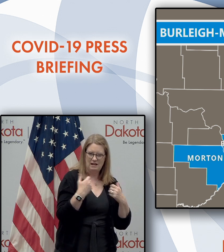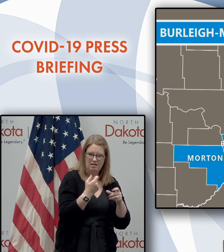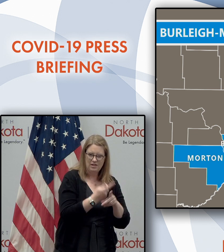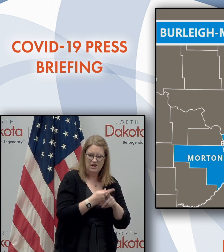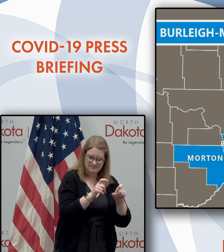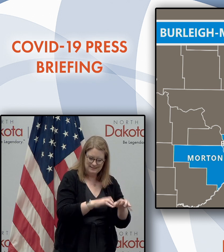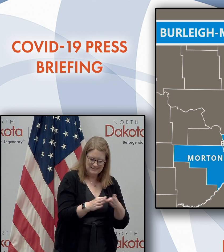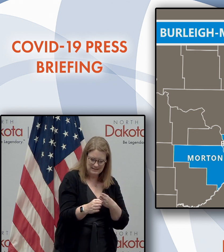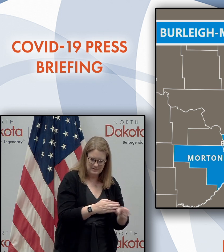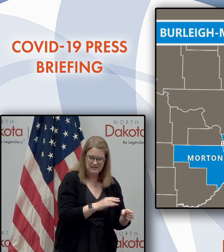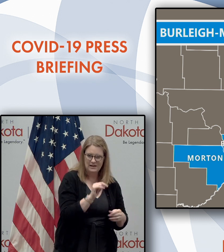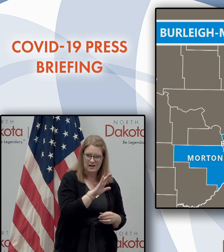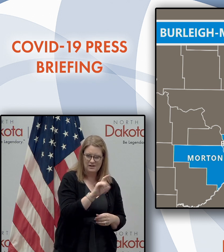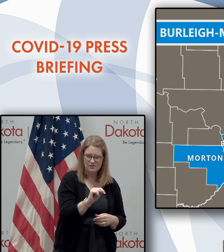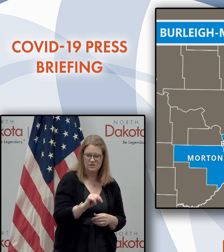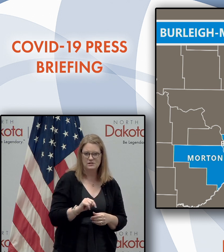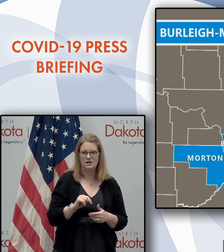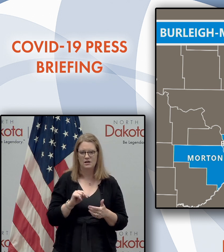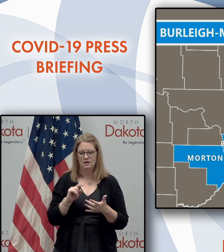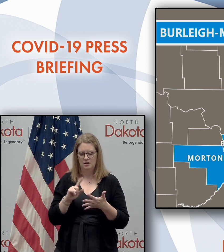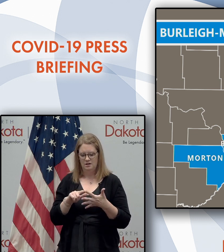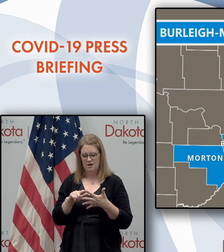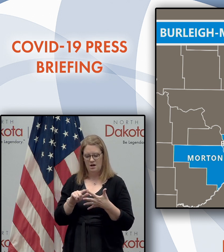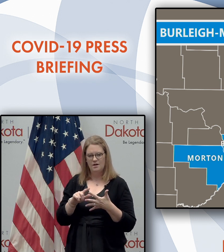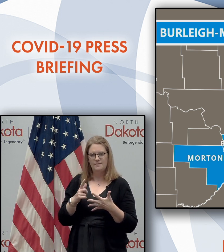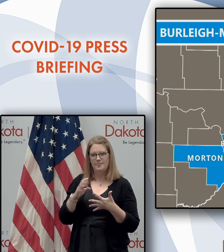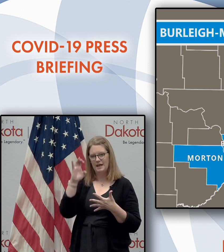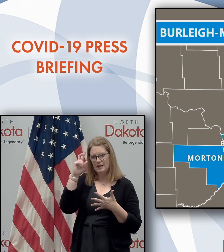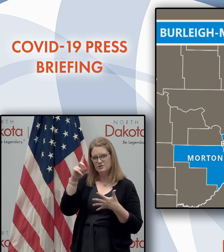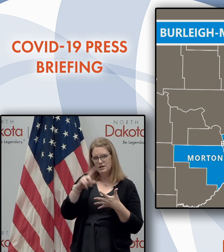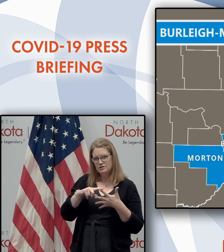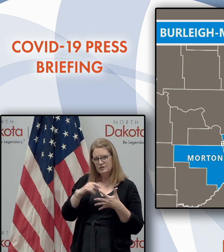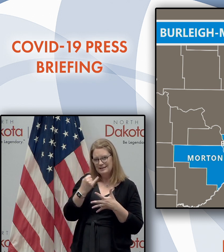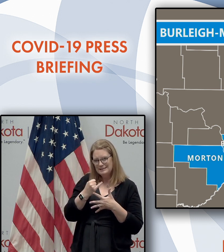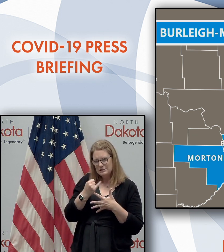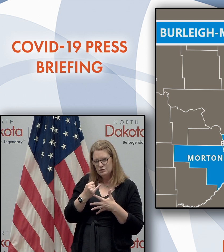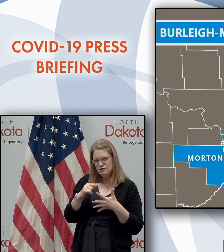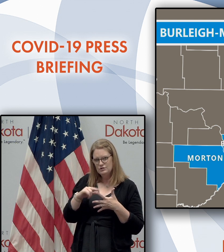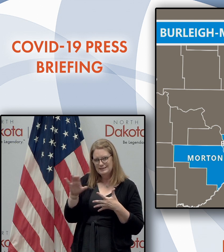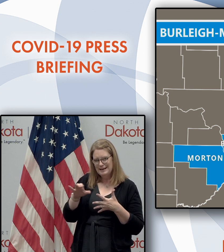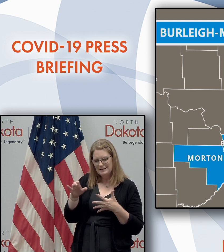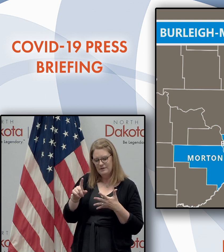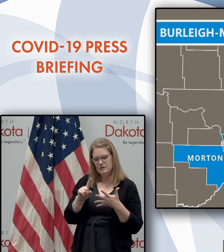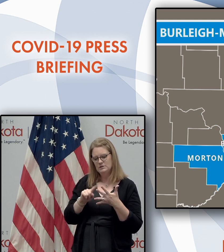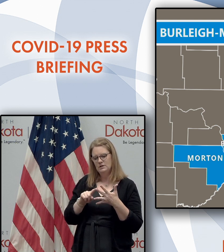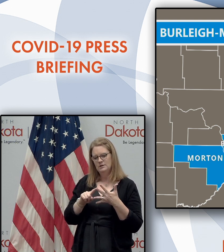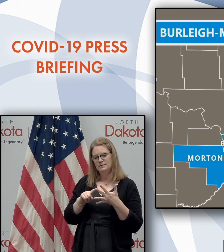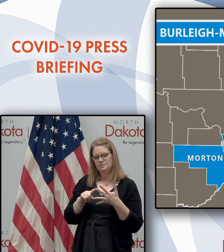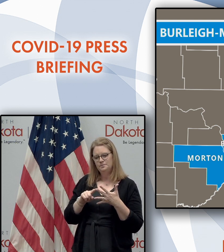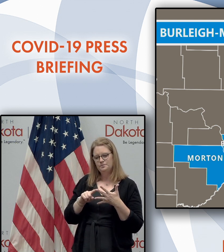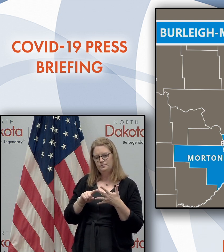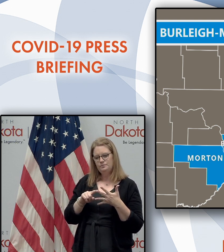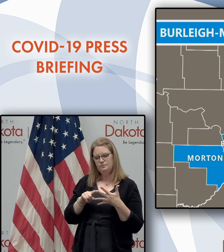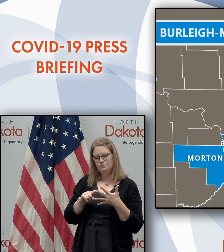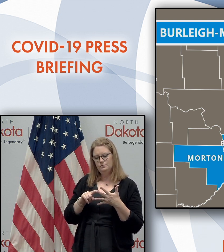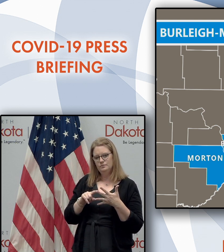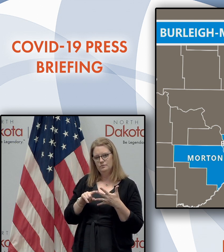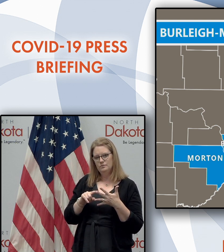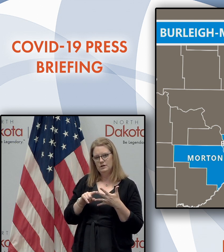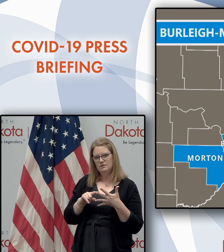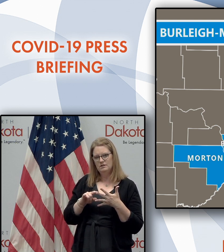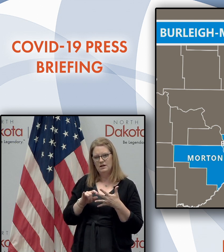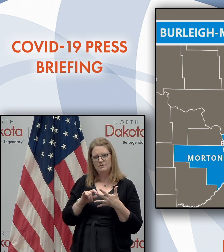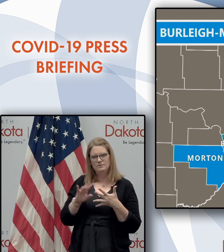testing strategy, and contact tracing. Another will focus on educational institutions and activities. A third will focus on